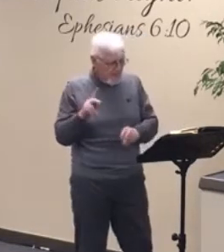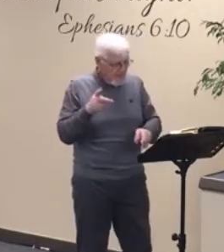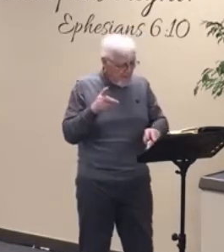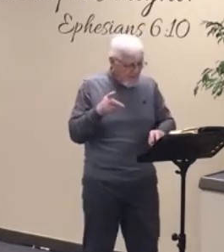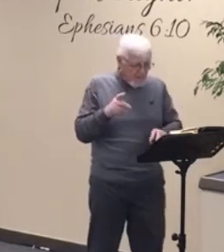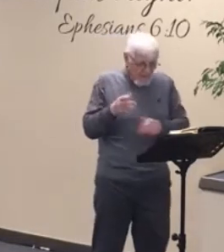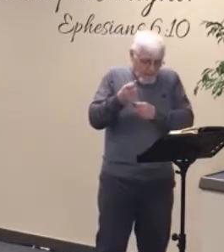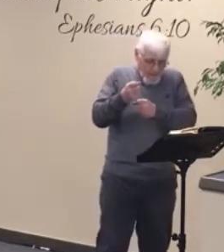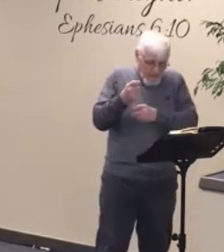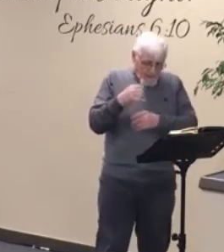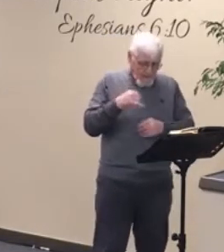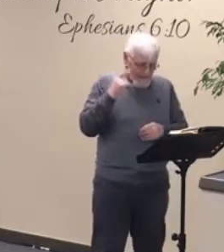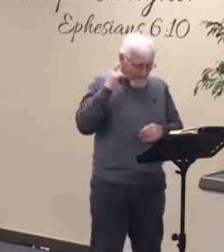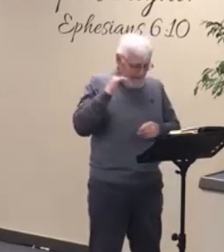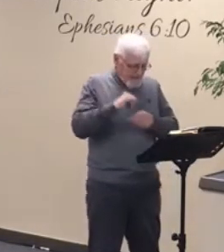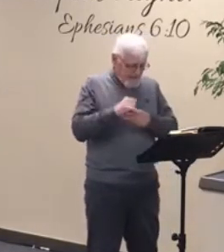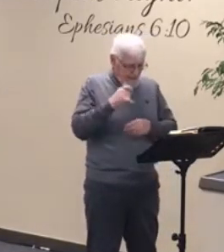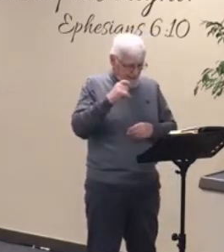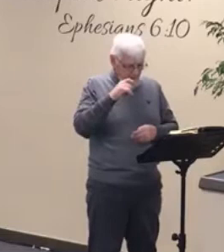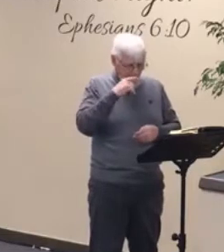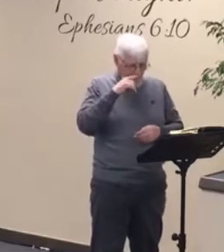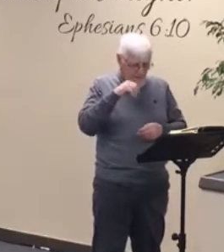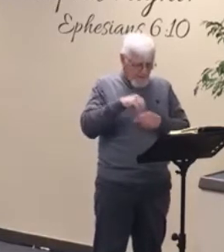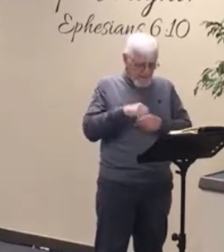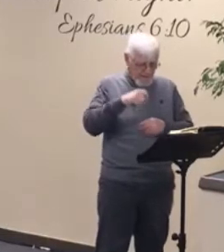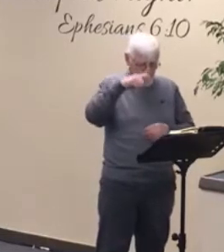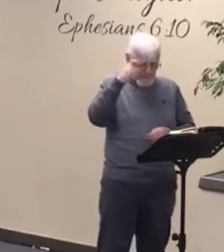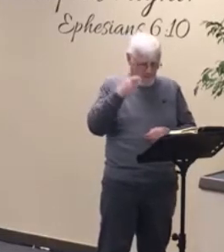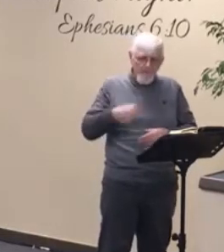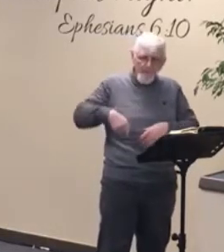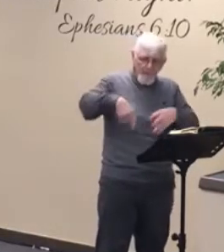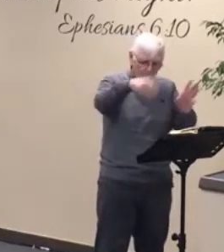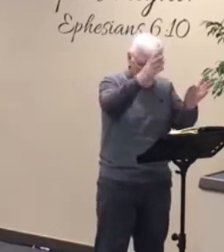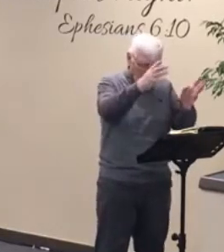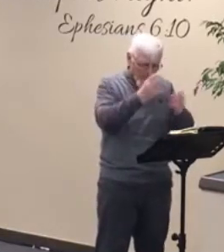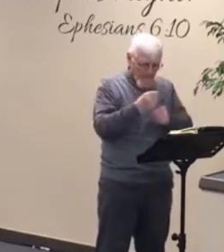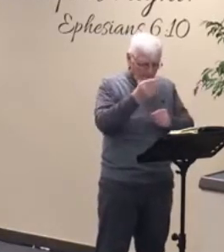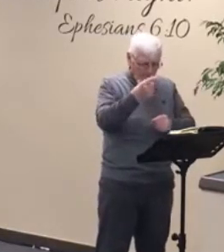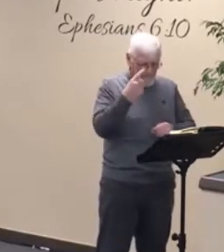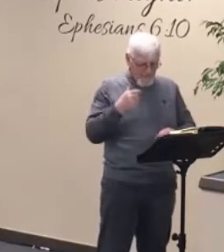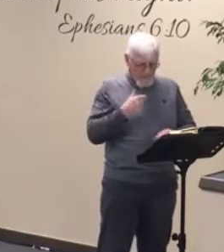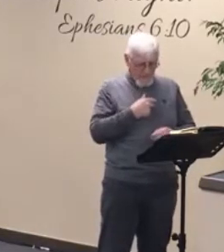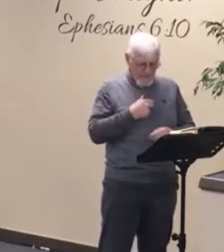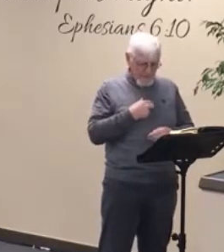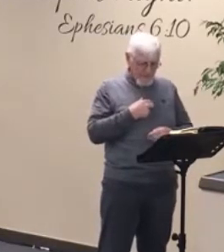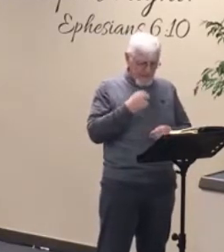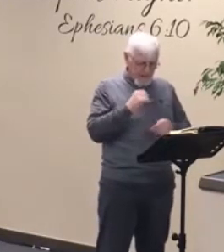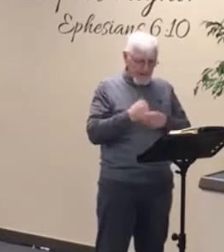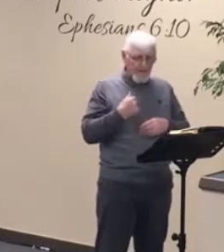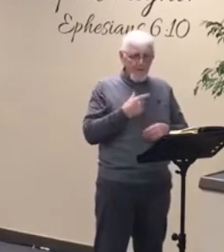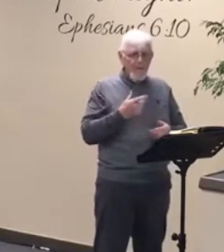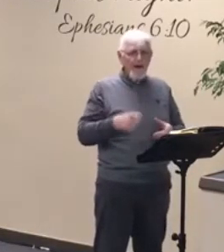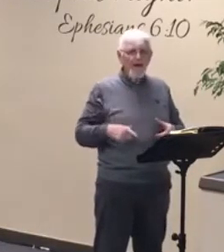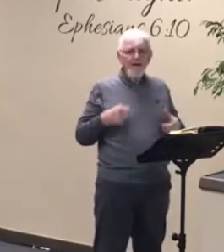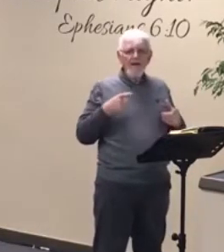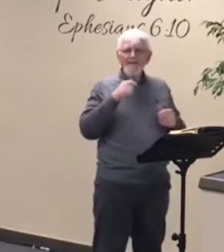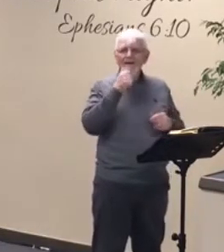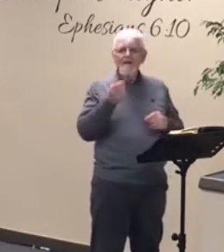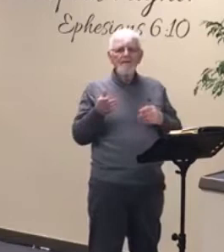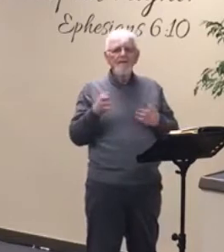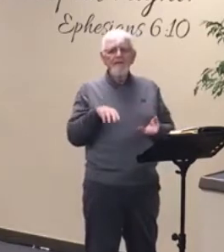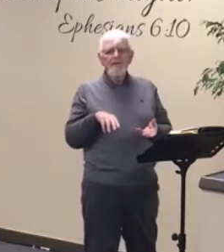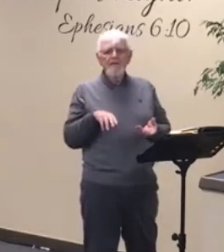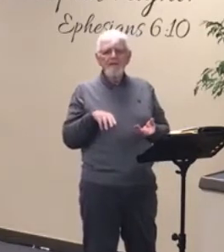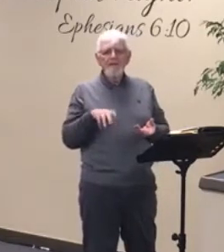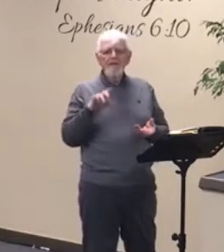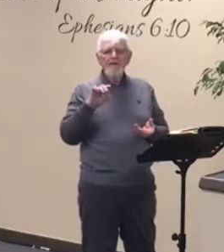said, behold, I have heard that there is corn in Egypt. Get you down thither, and buy for us from thence, that we may live and not die.